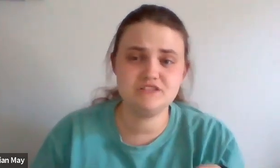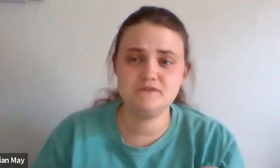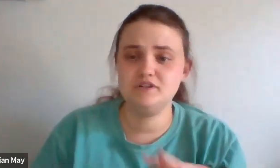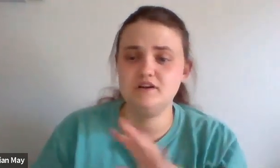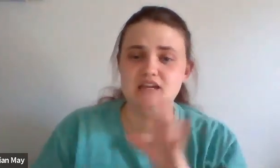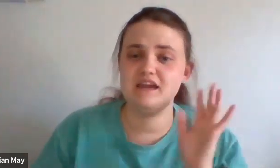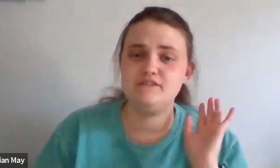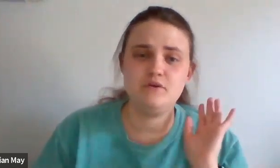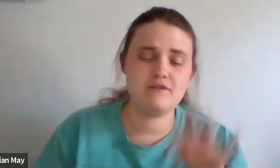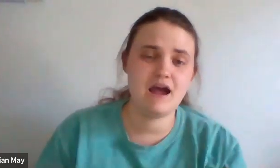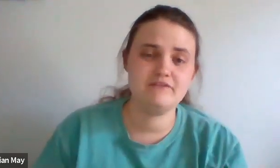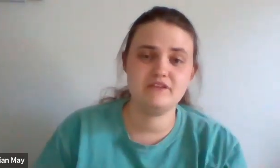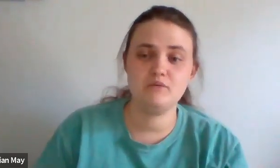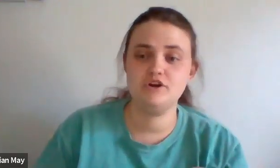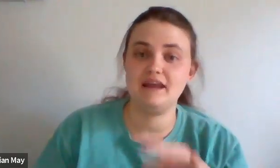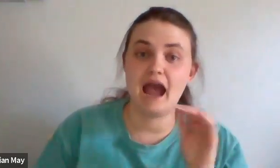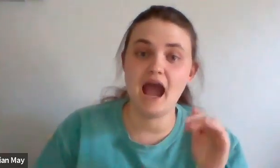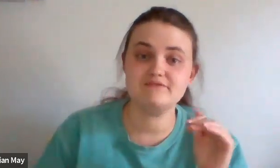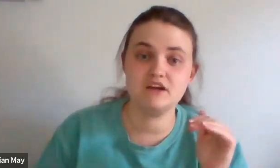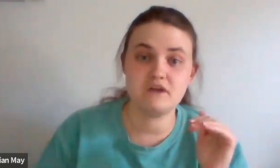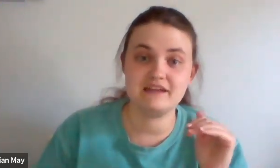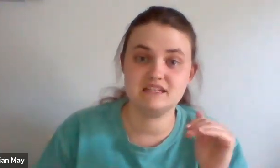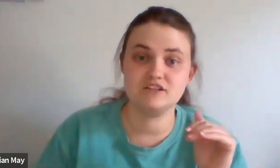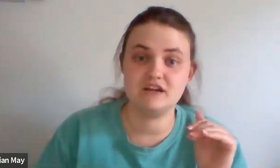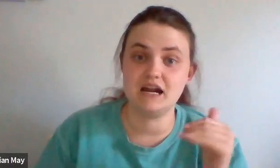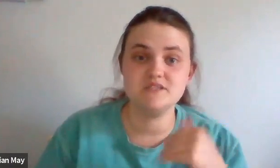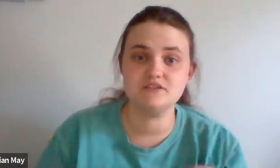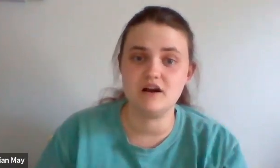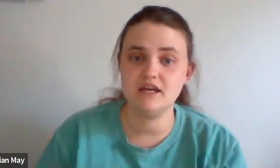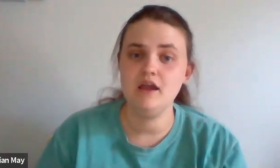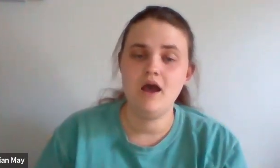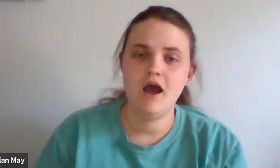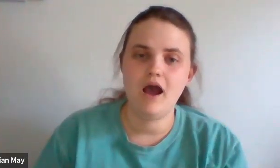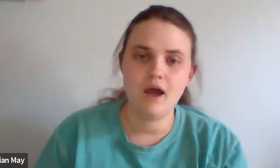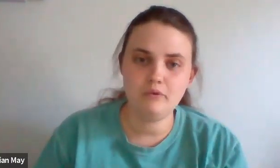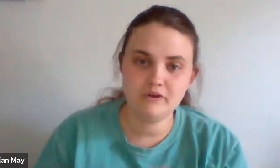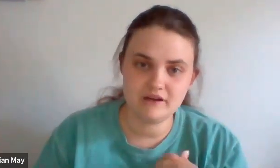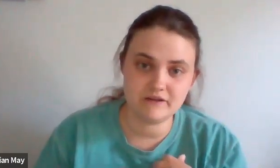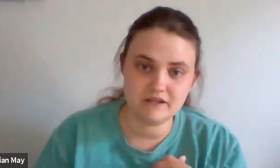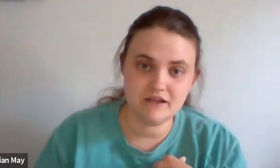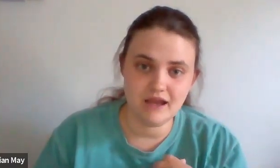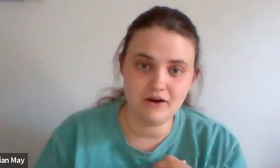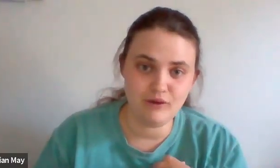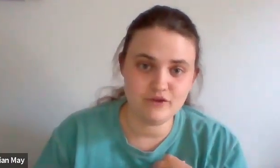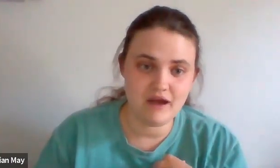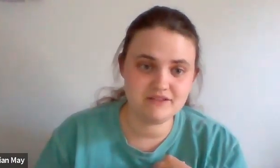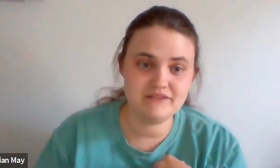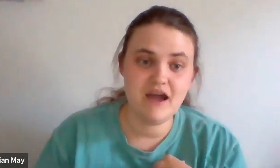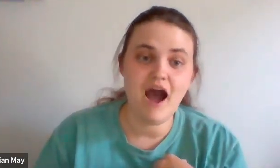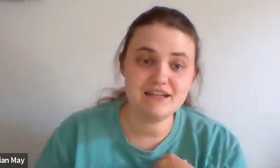for y'all's sake, if you ever have the thing where you're like, I have to get off at 6:30 and I'm still talking, I won't get offended at all if you have to leave. I talk